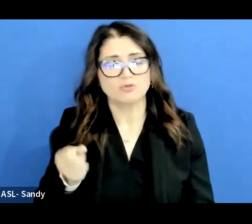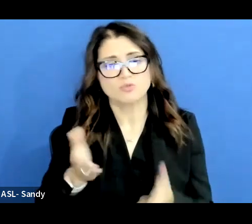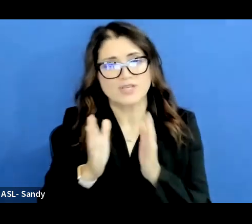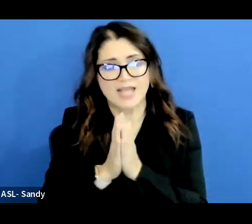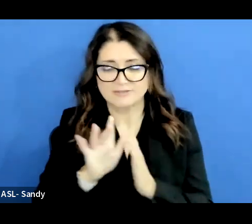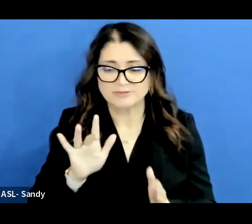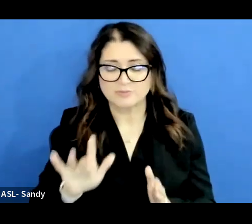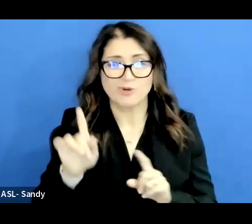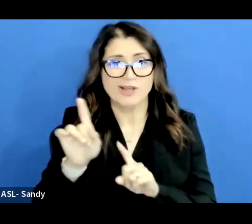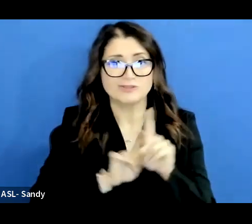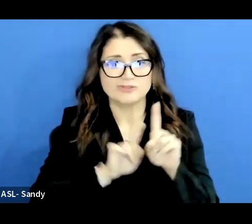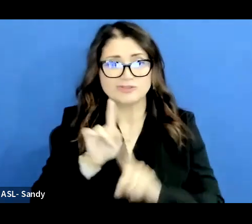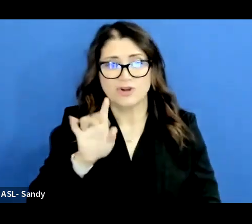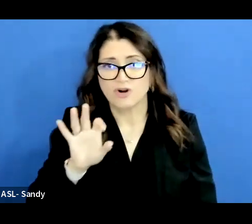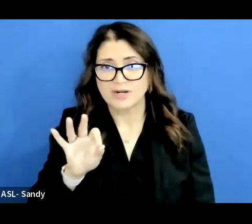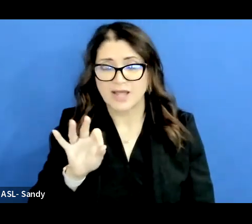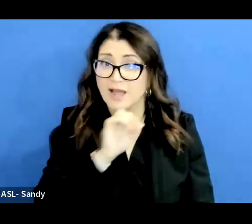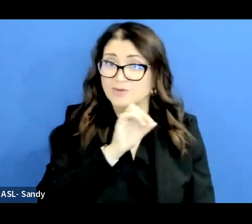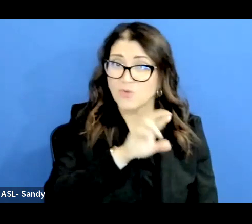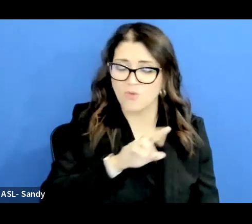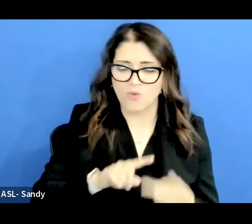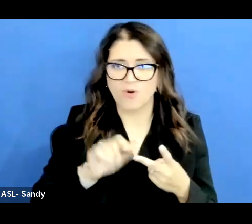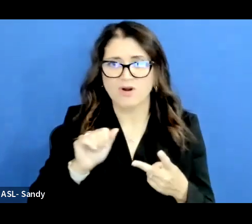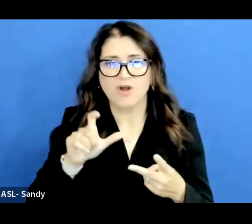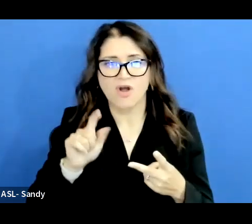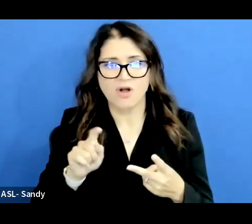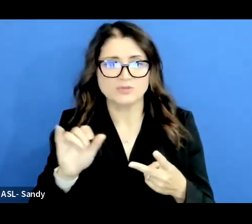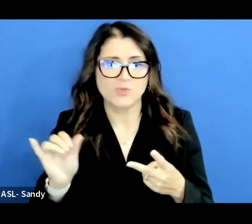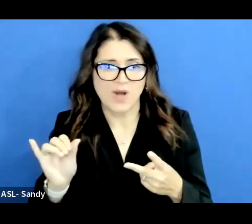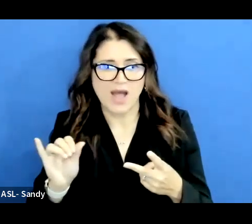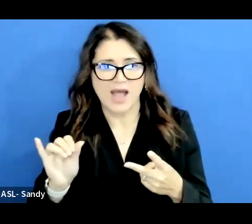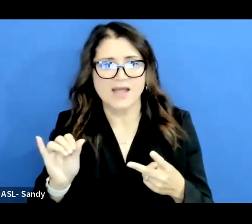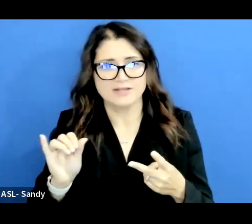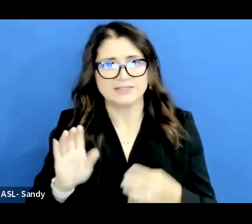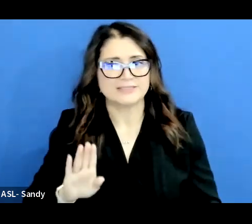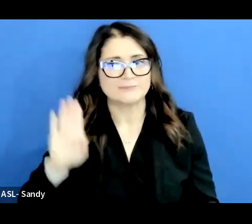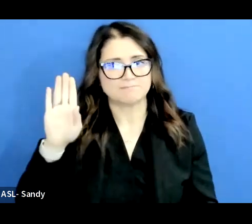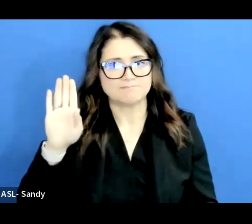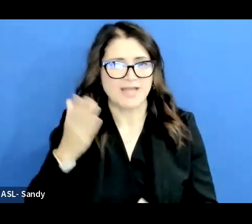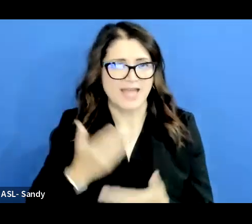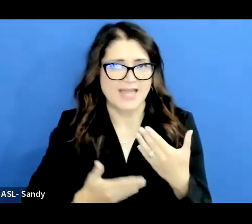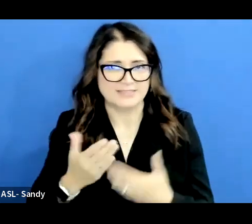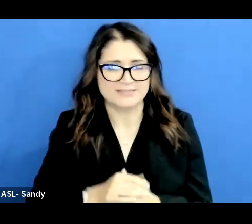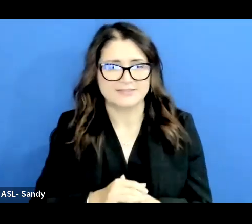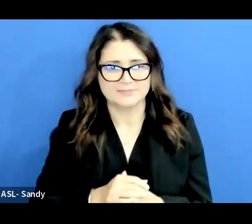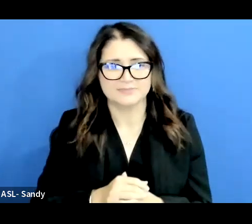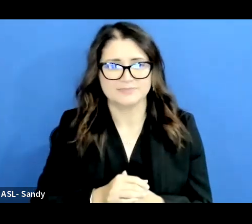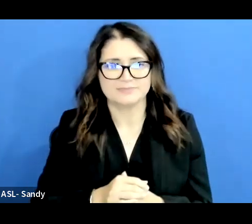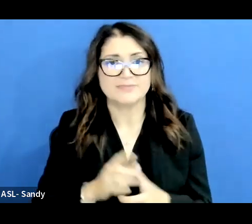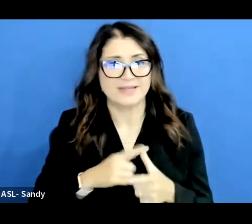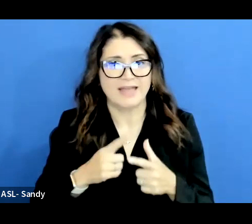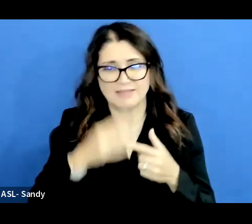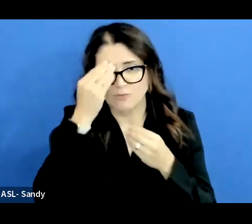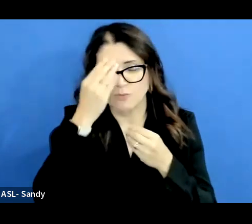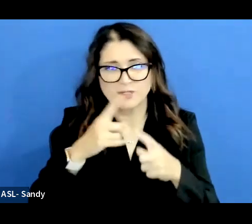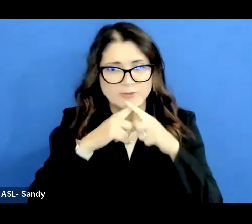*9 or Alt-Y on your keypad to raise your hand. We will then let you know when you can unmute. You